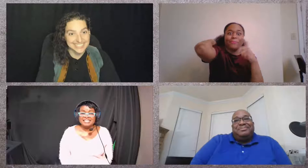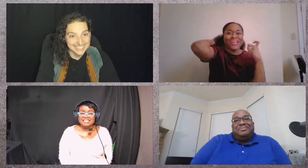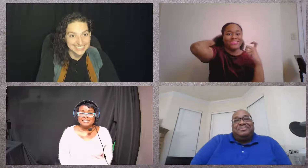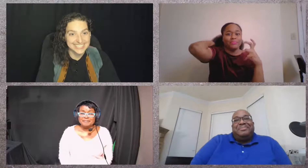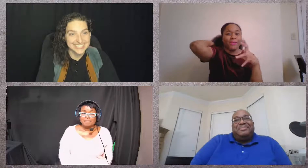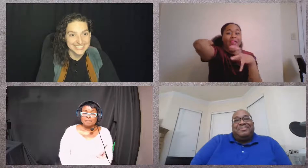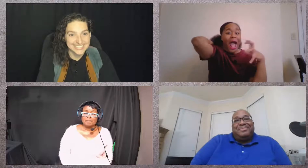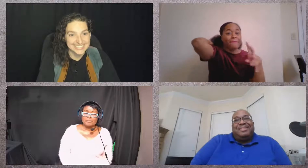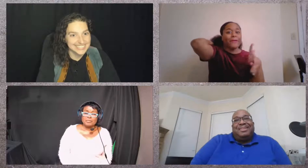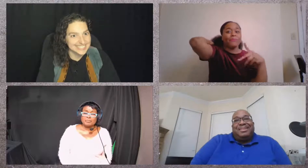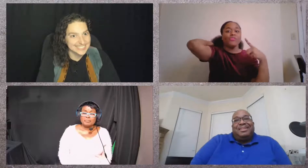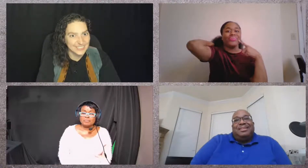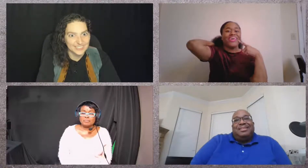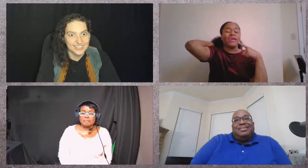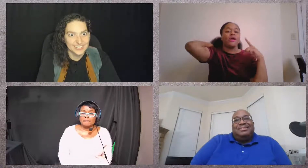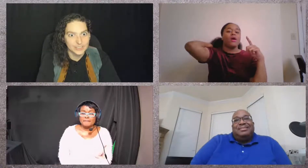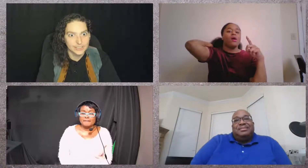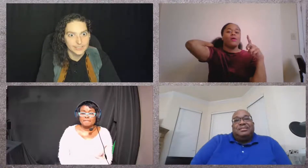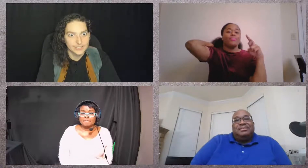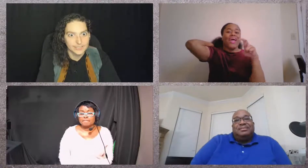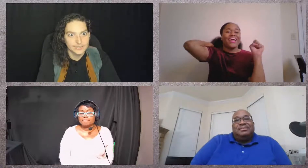that.